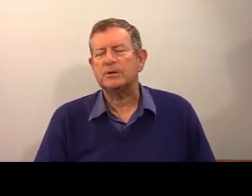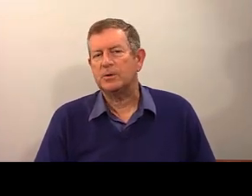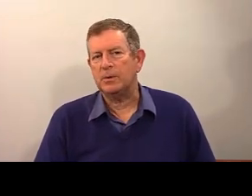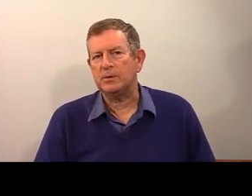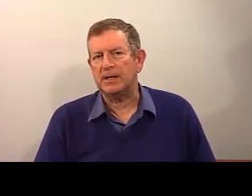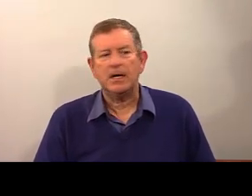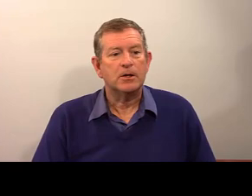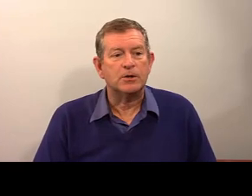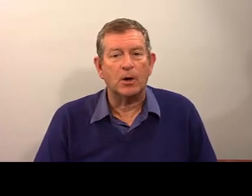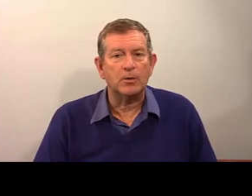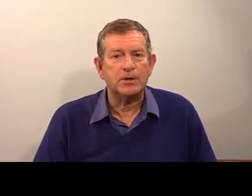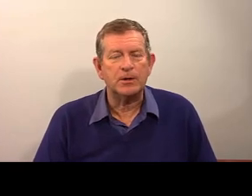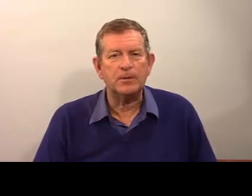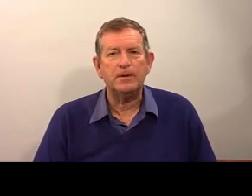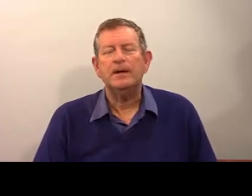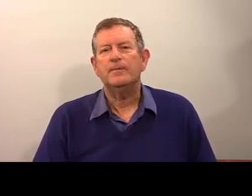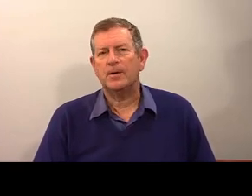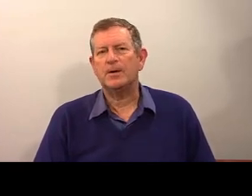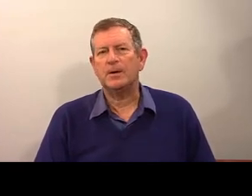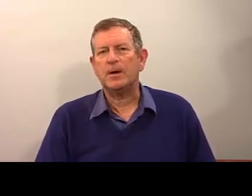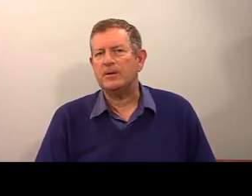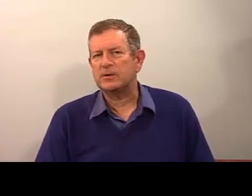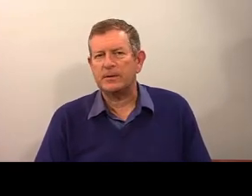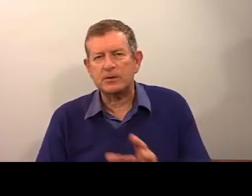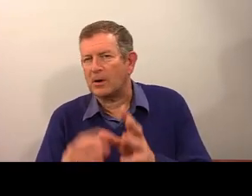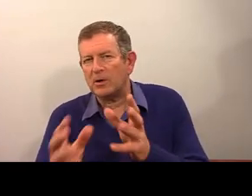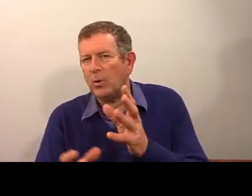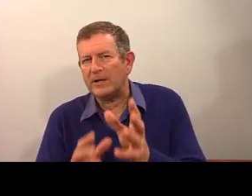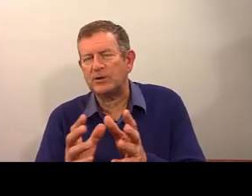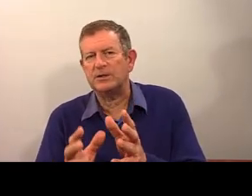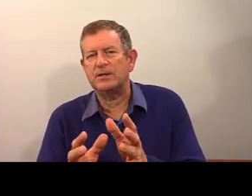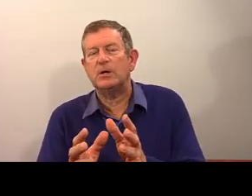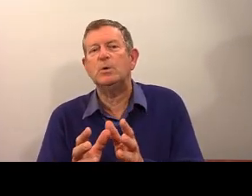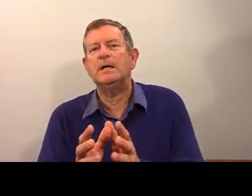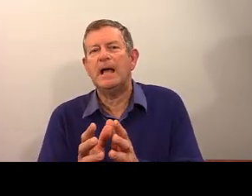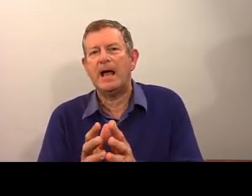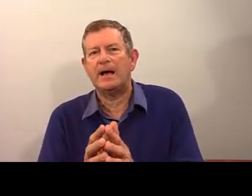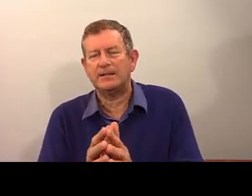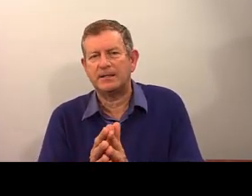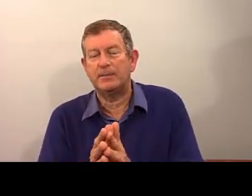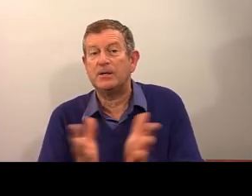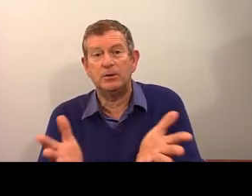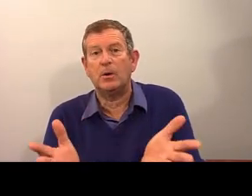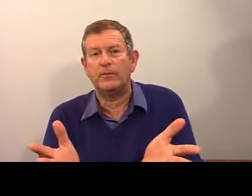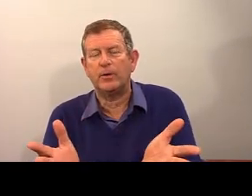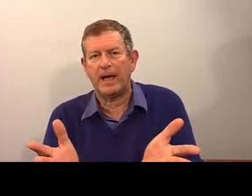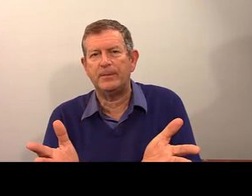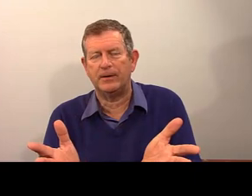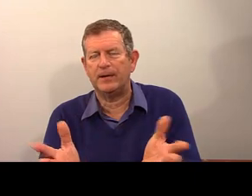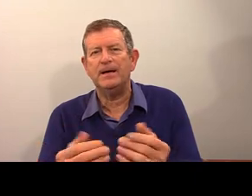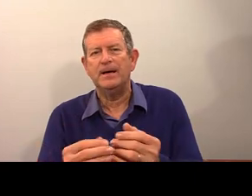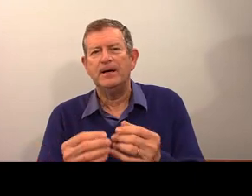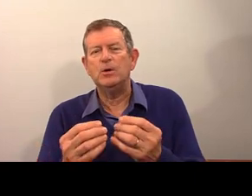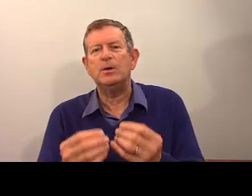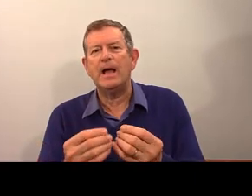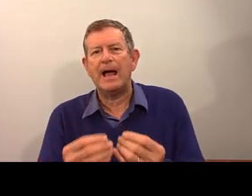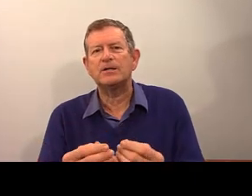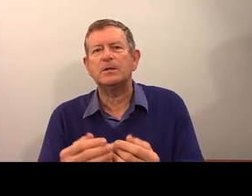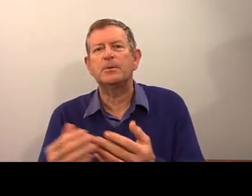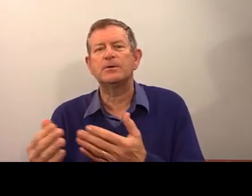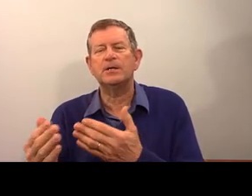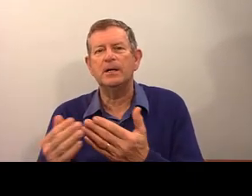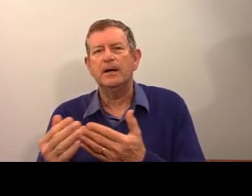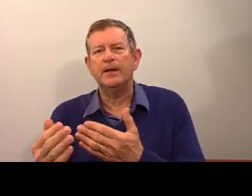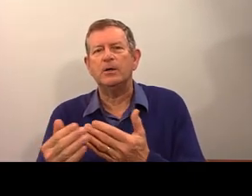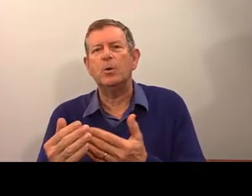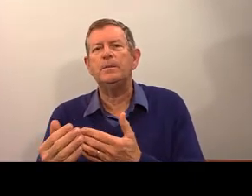You listen to music, don't you? Very good. Okay, so these are all questions that you can ask because you know the vocabulary. You can ask